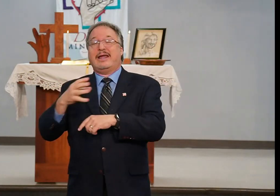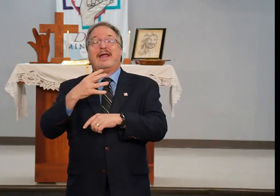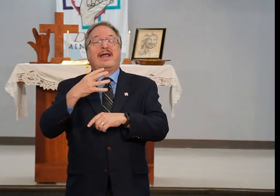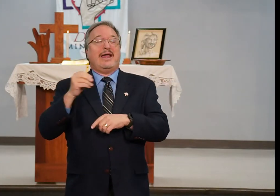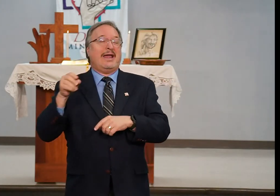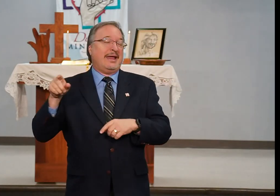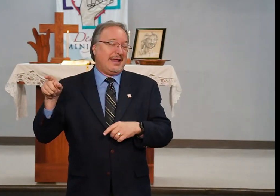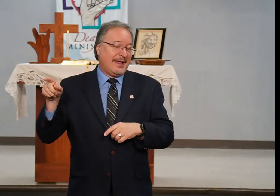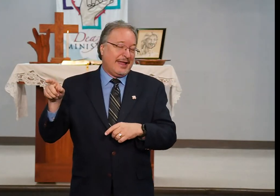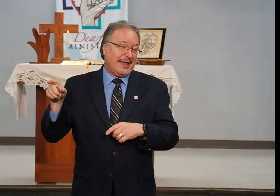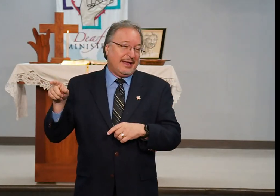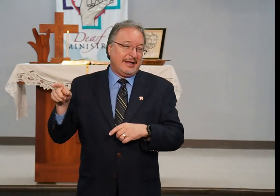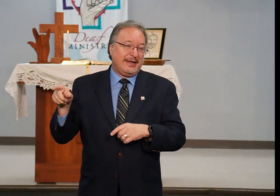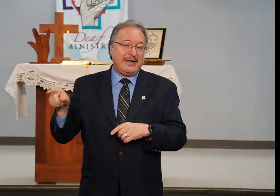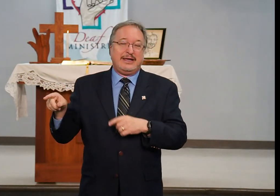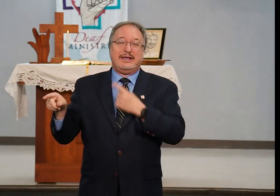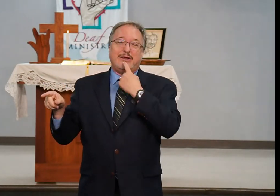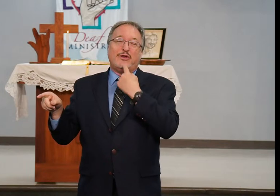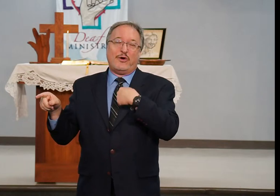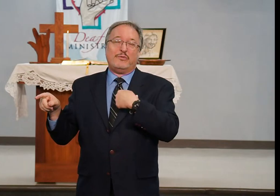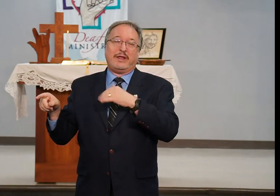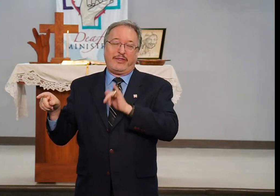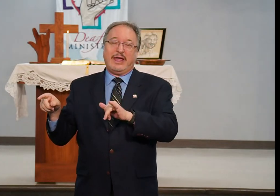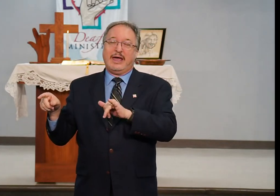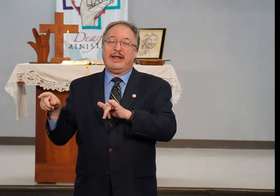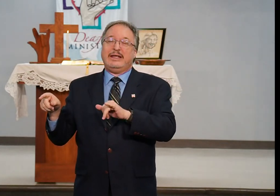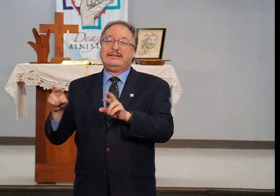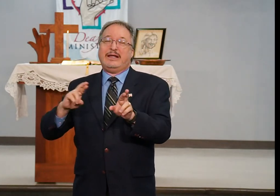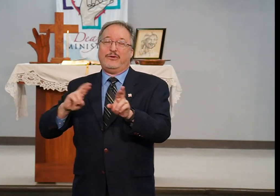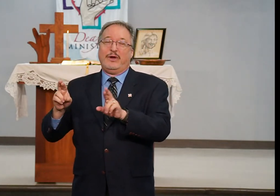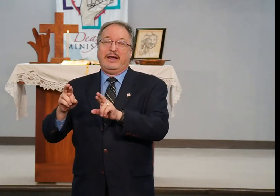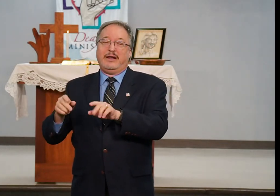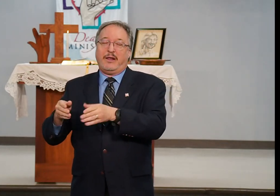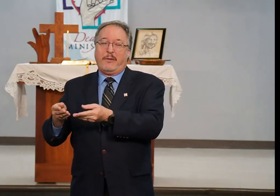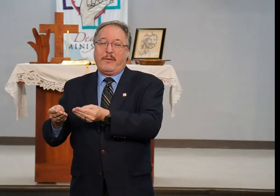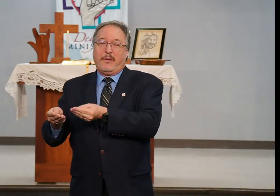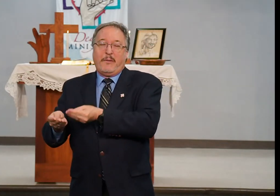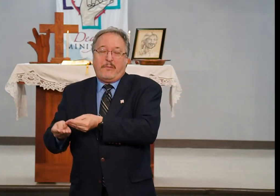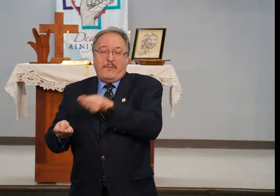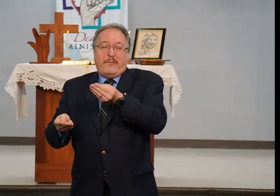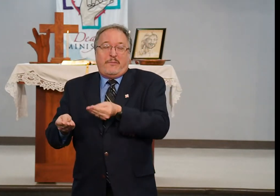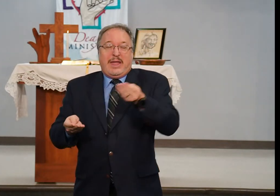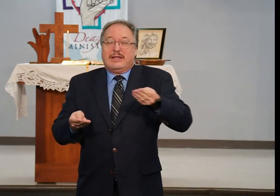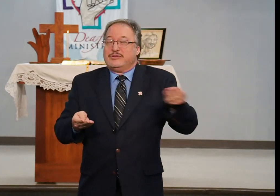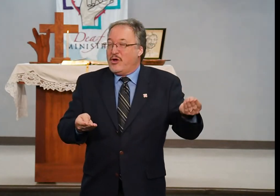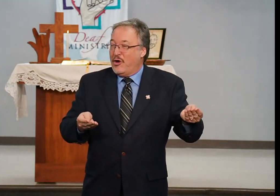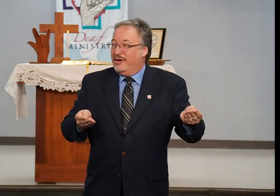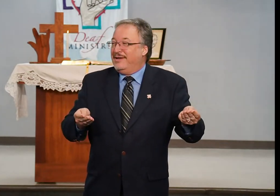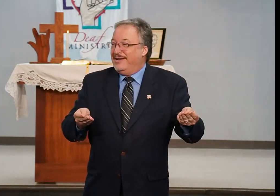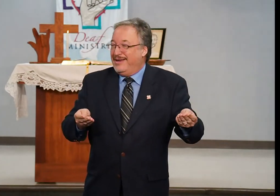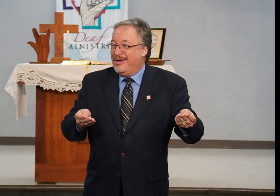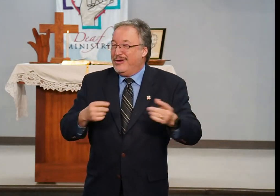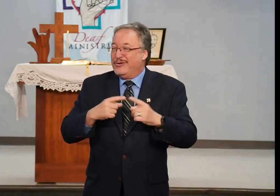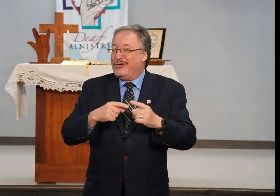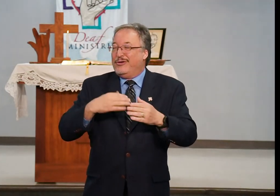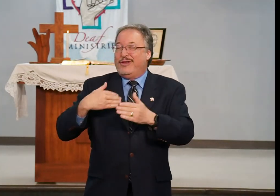So I had the opportunity to meet Jose, and he told me that he is ready to pass